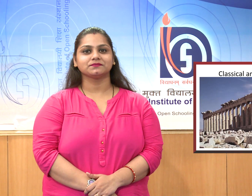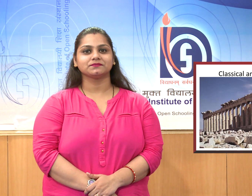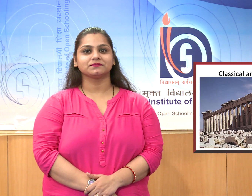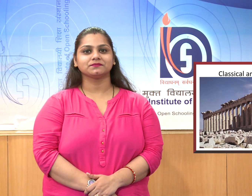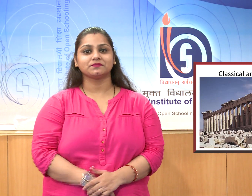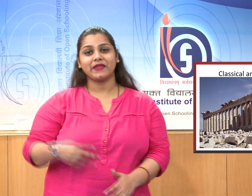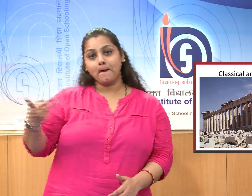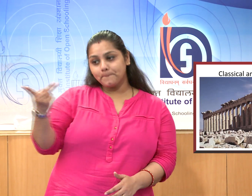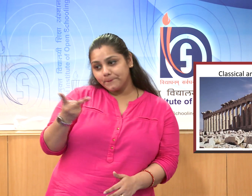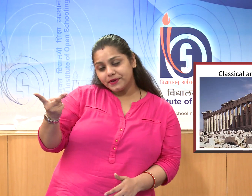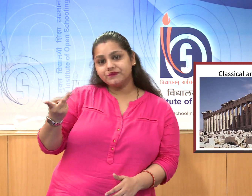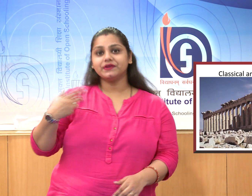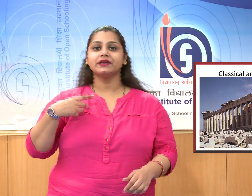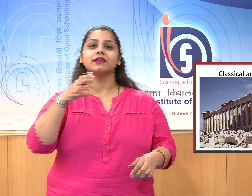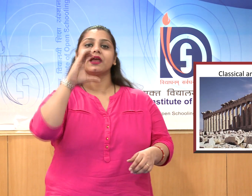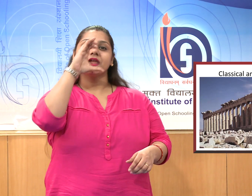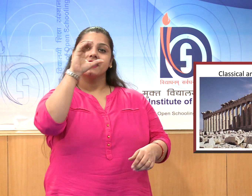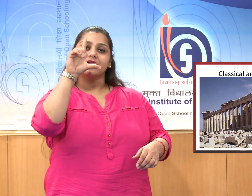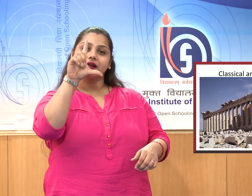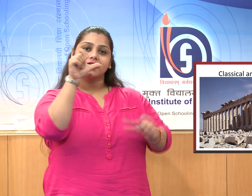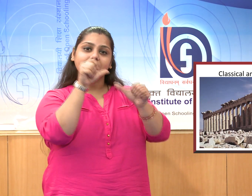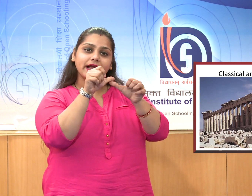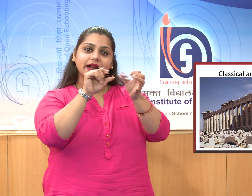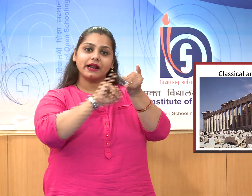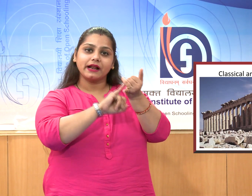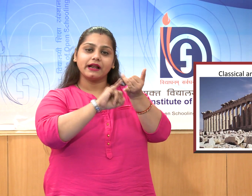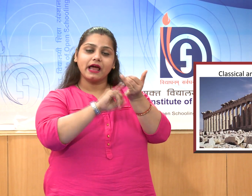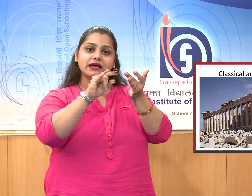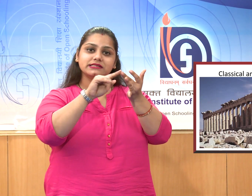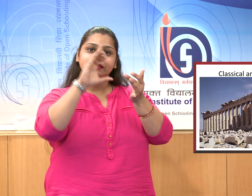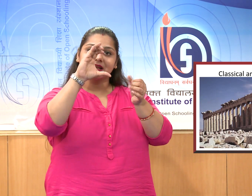between the classical period of ancient Greek